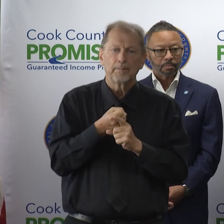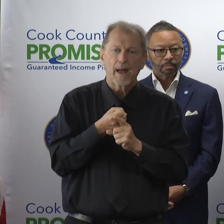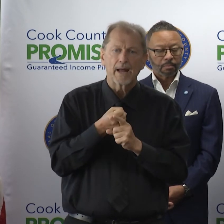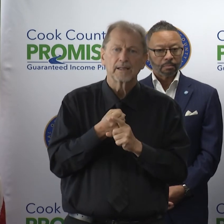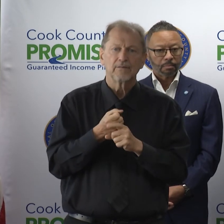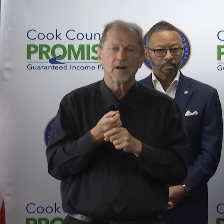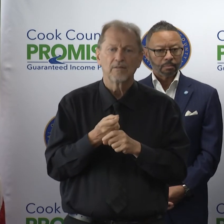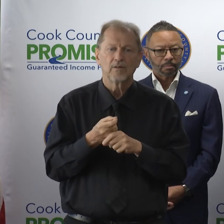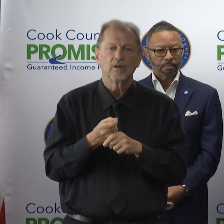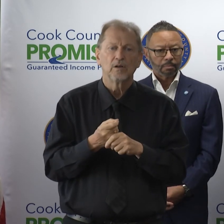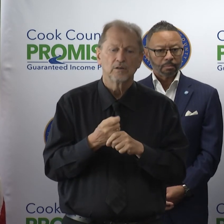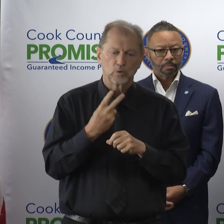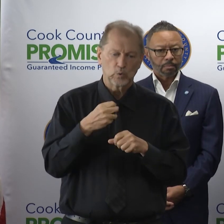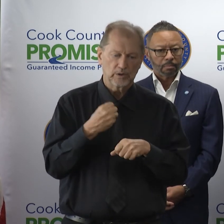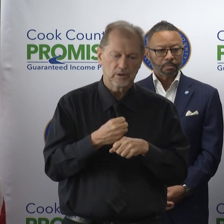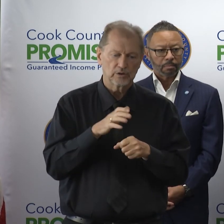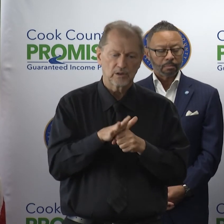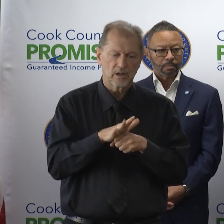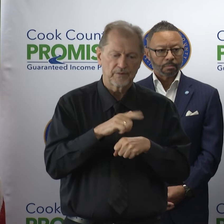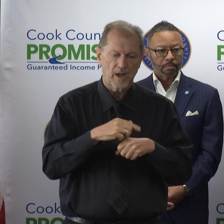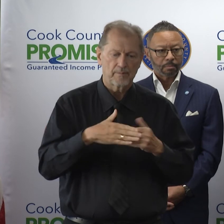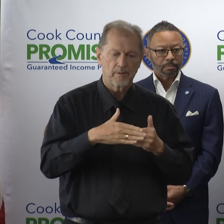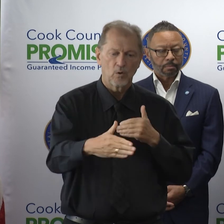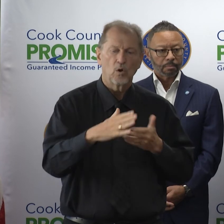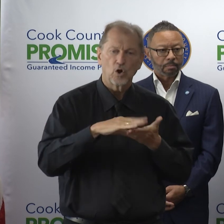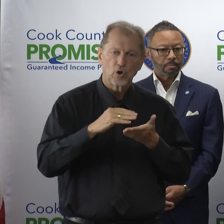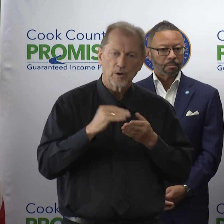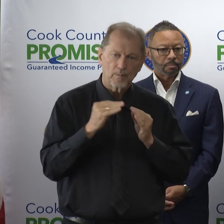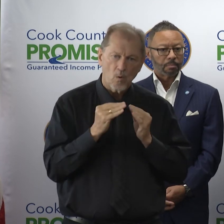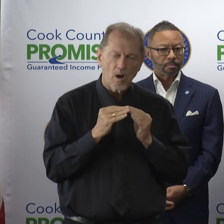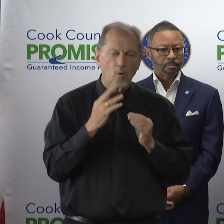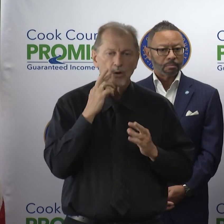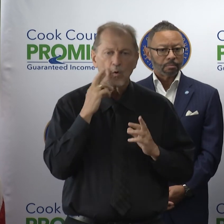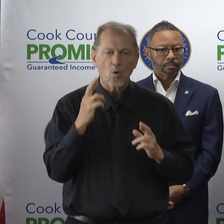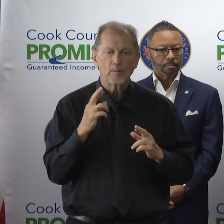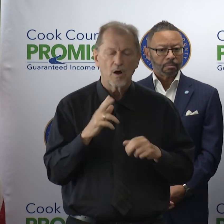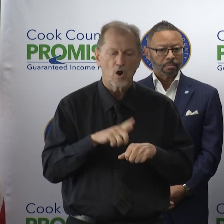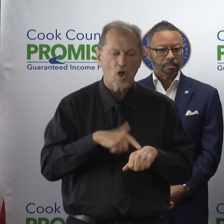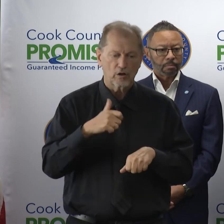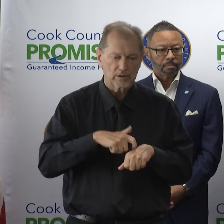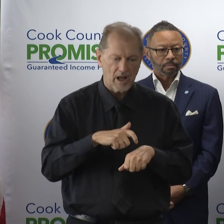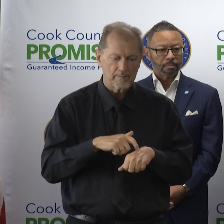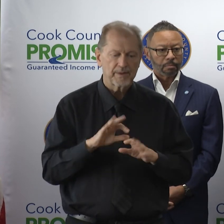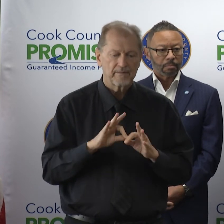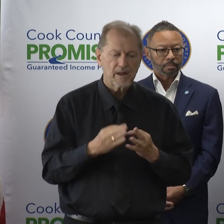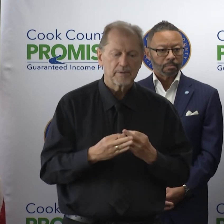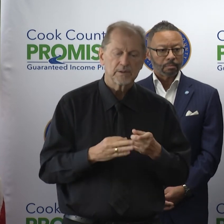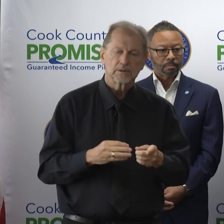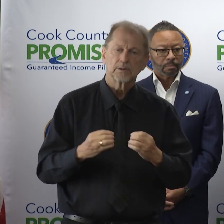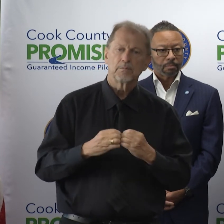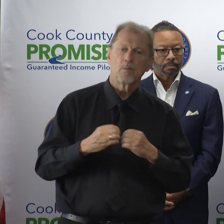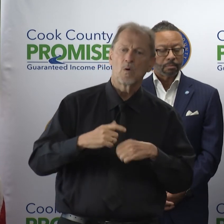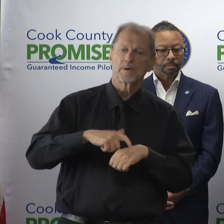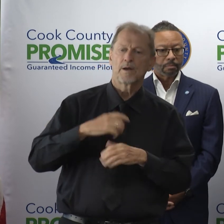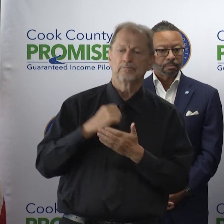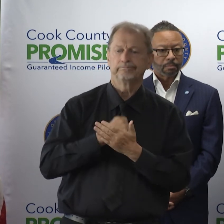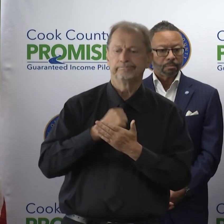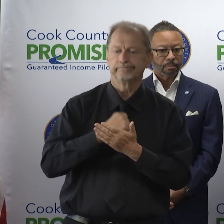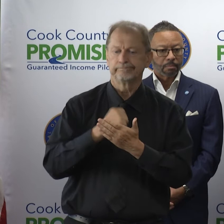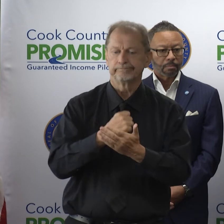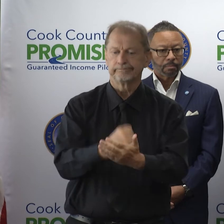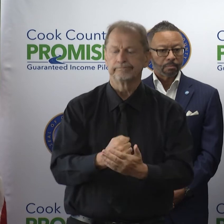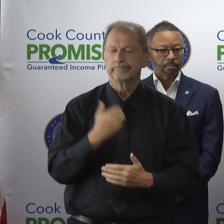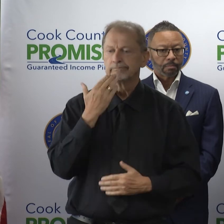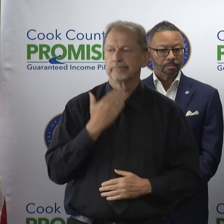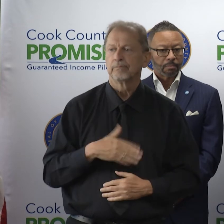longer timeline. So we'll be able to learn more, and we hope that with that longer runway, families will be able to make more